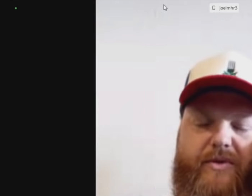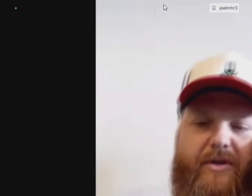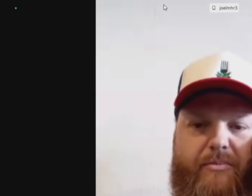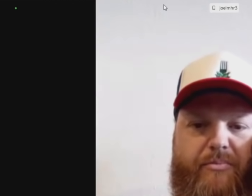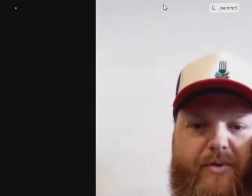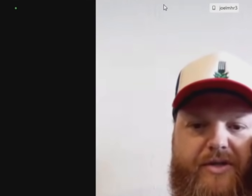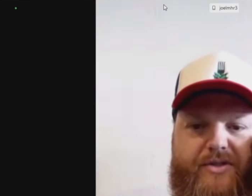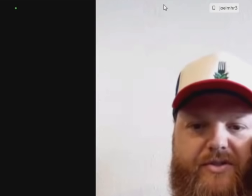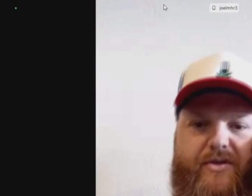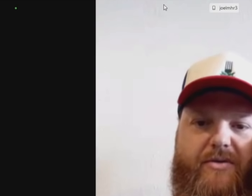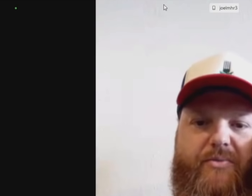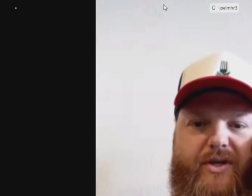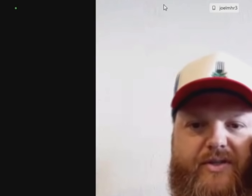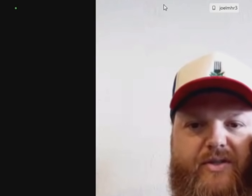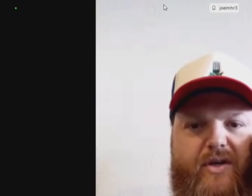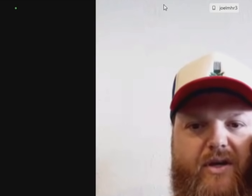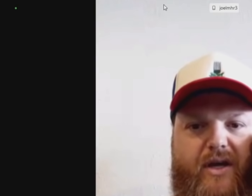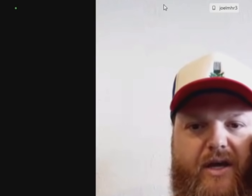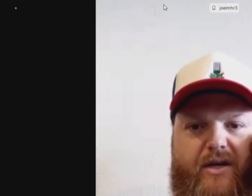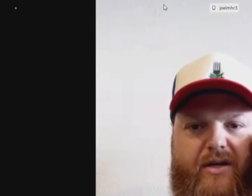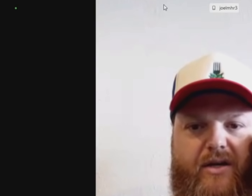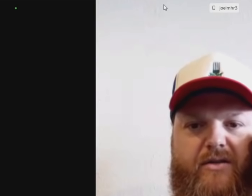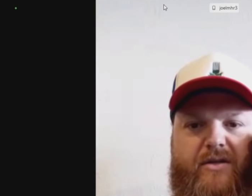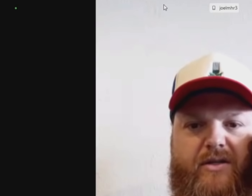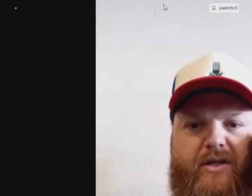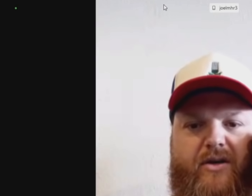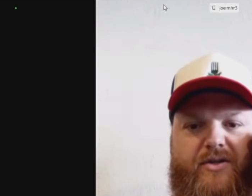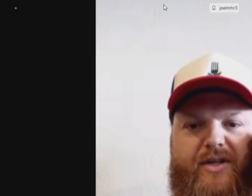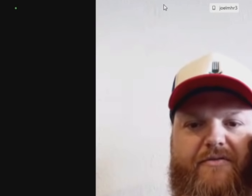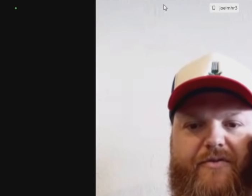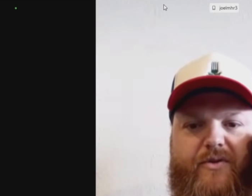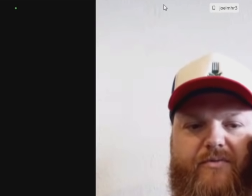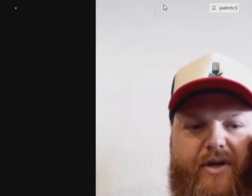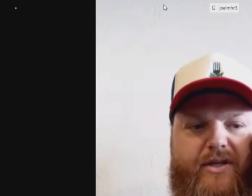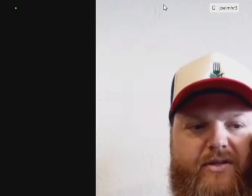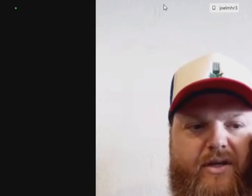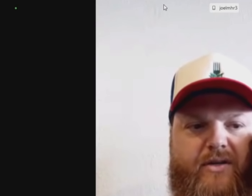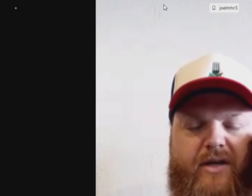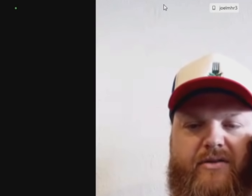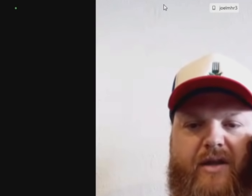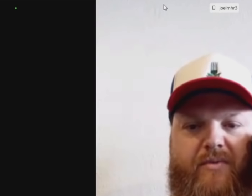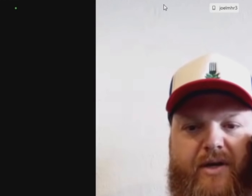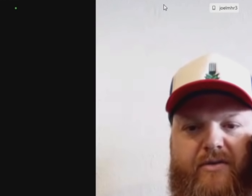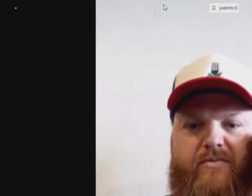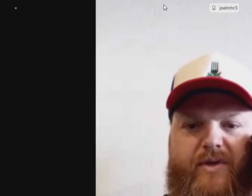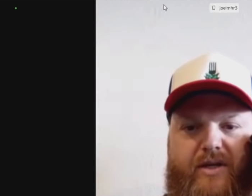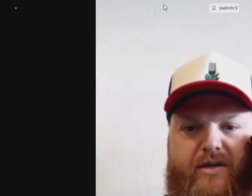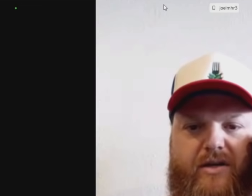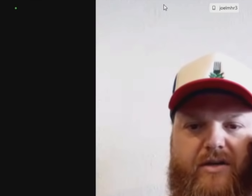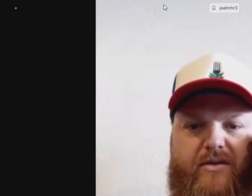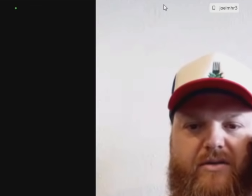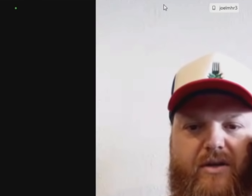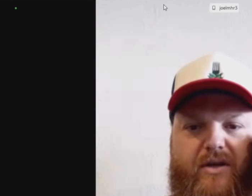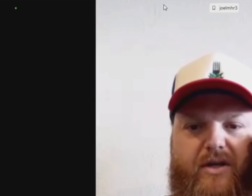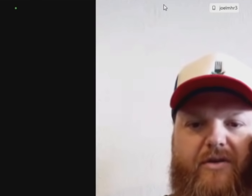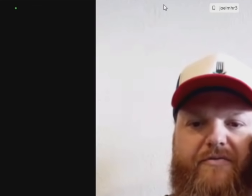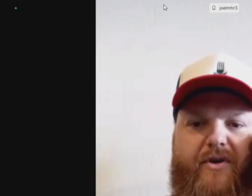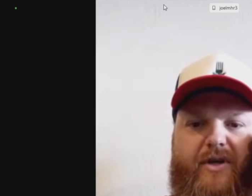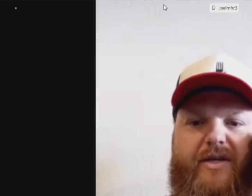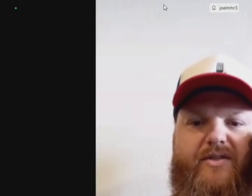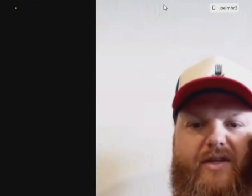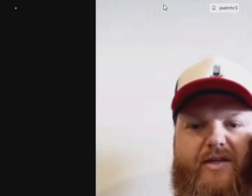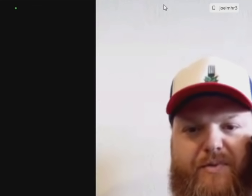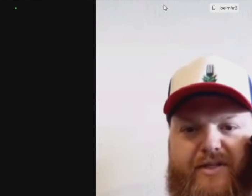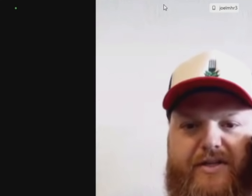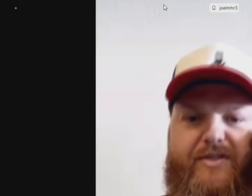all the implementations are in place, and get our staff fully ready. And that way we can give